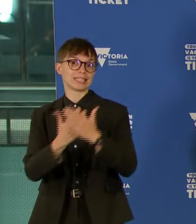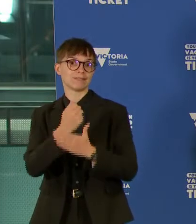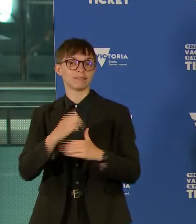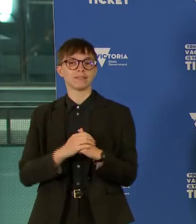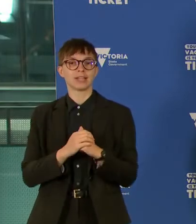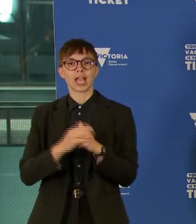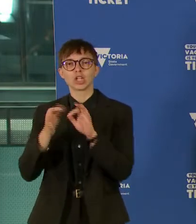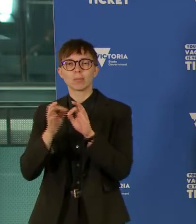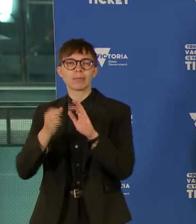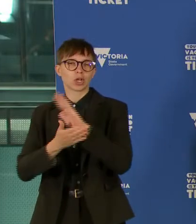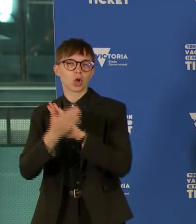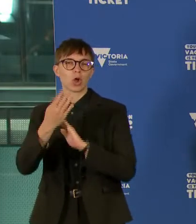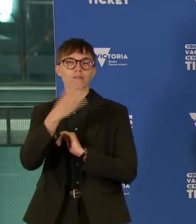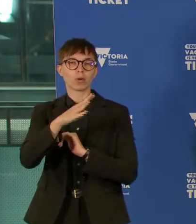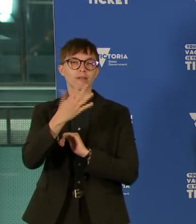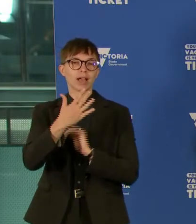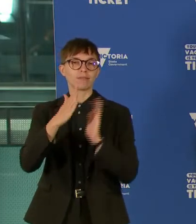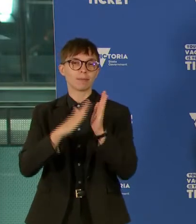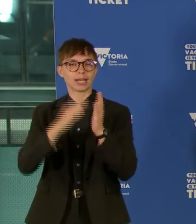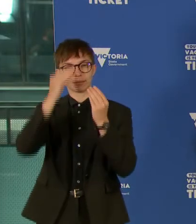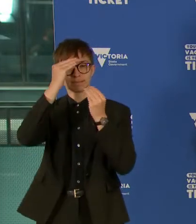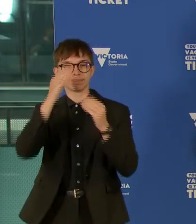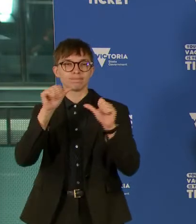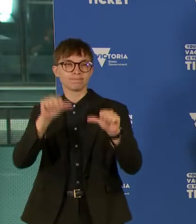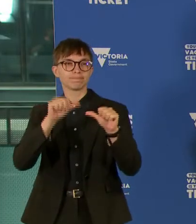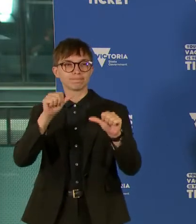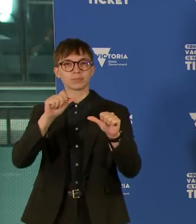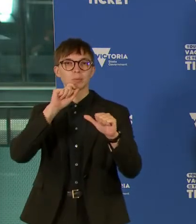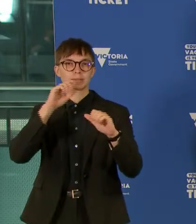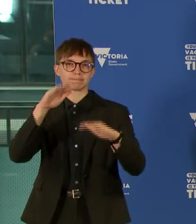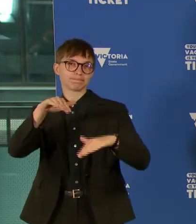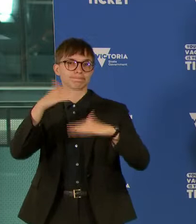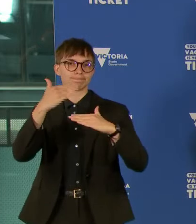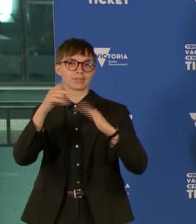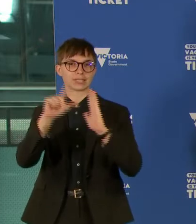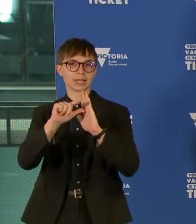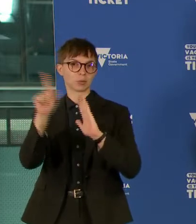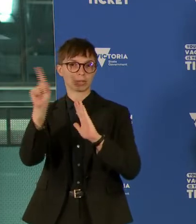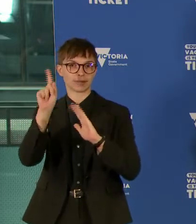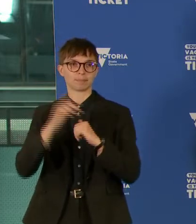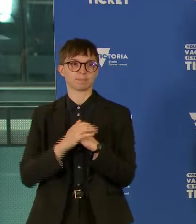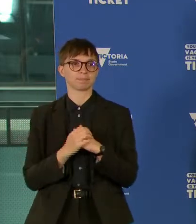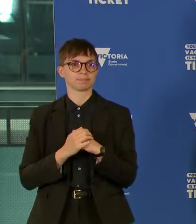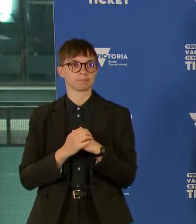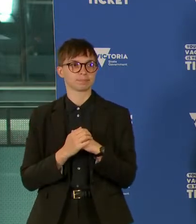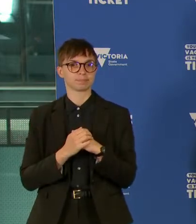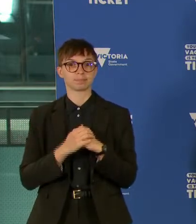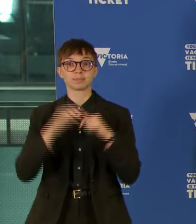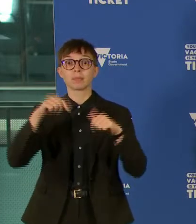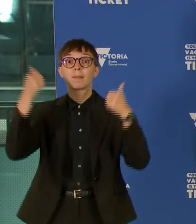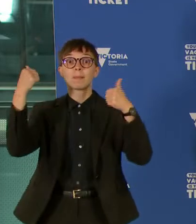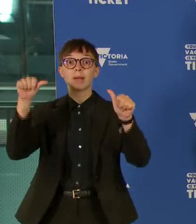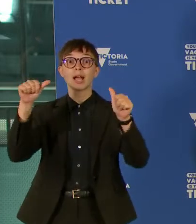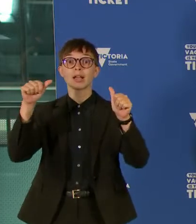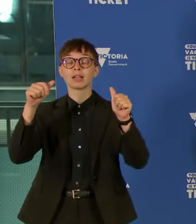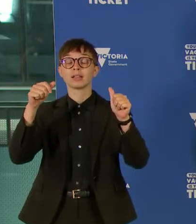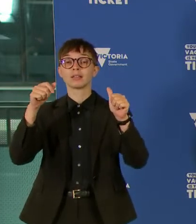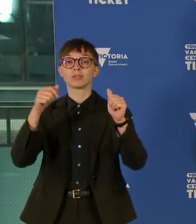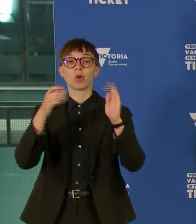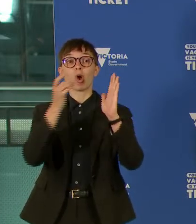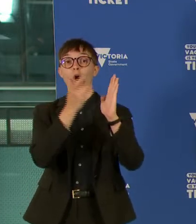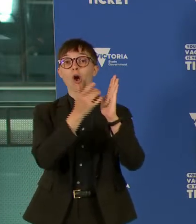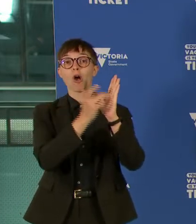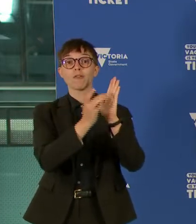all. And we've got to this position today because Victoria is one of the